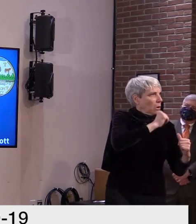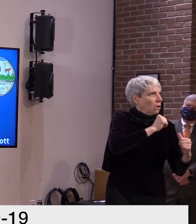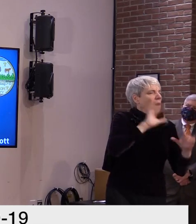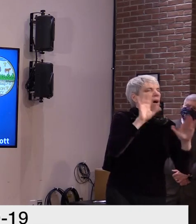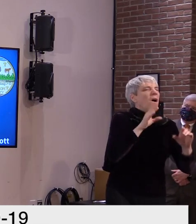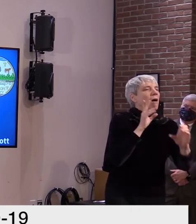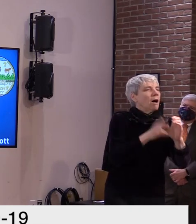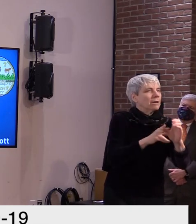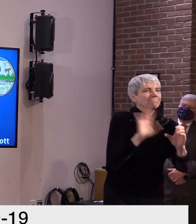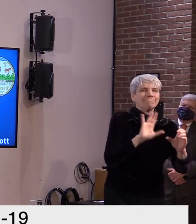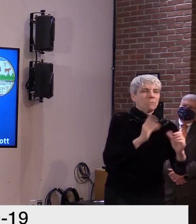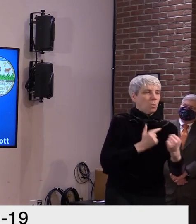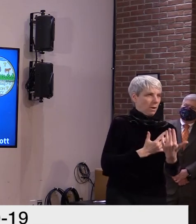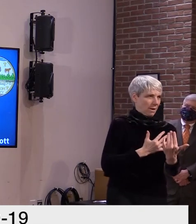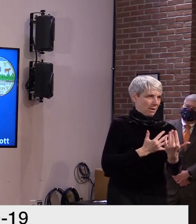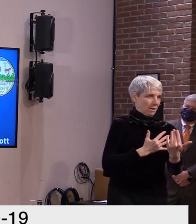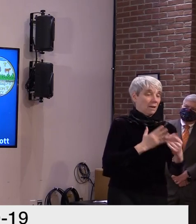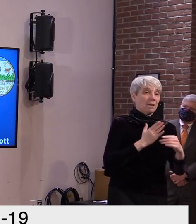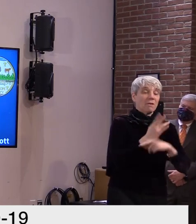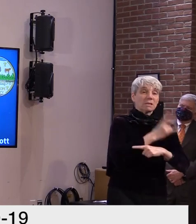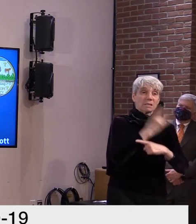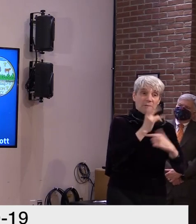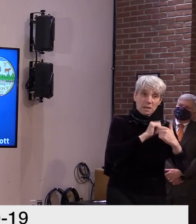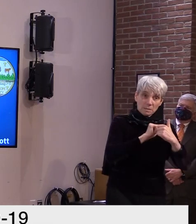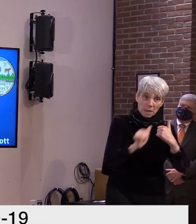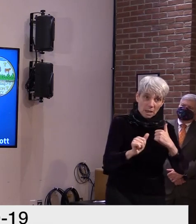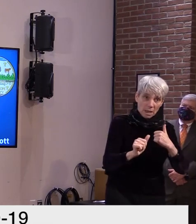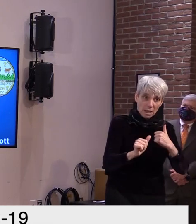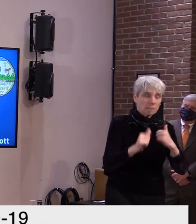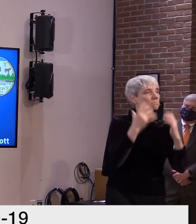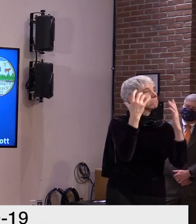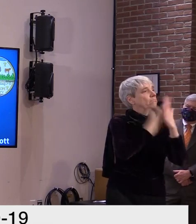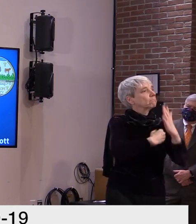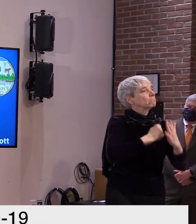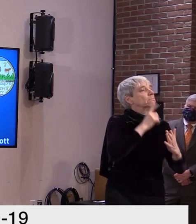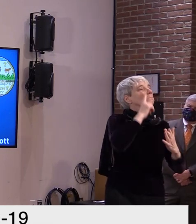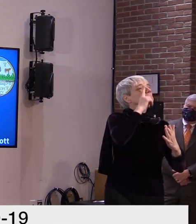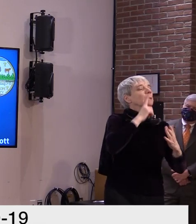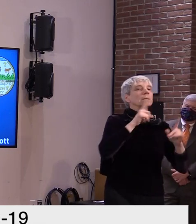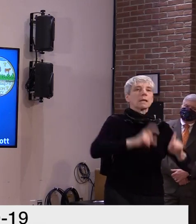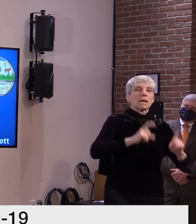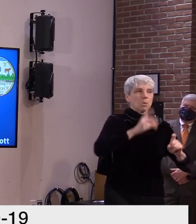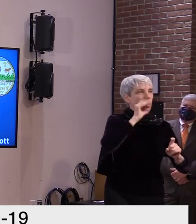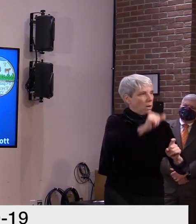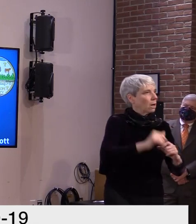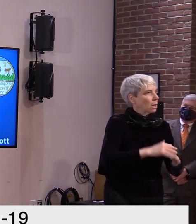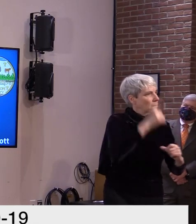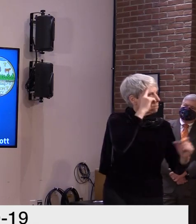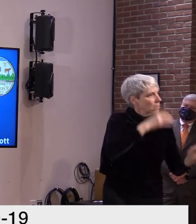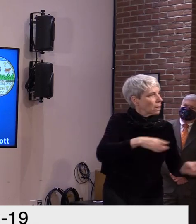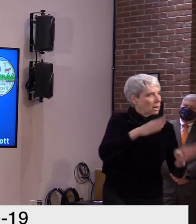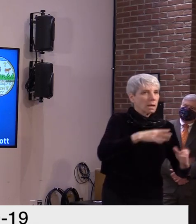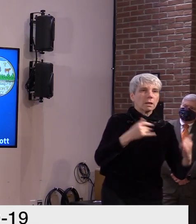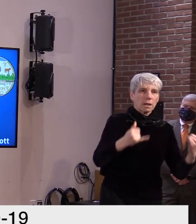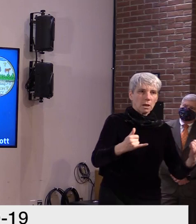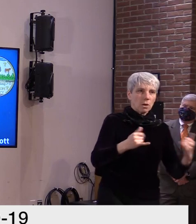it's a good idea to get tested. So you might want to plan that out now. As much as we